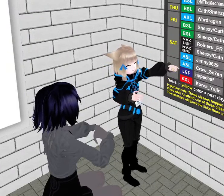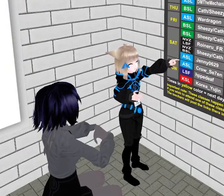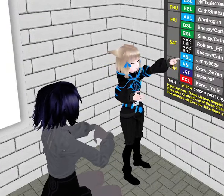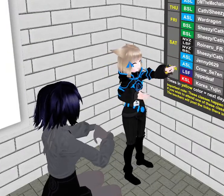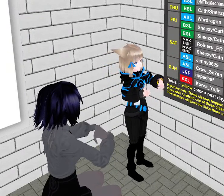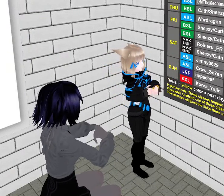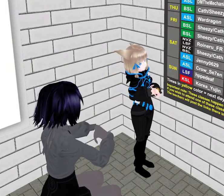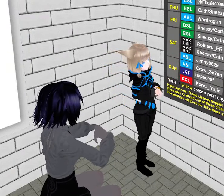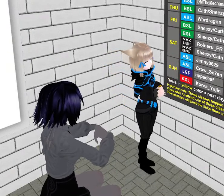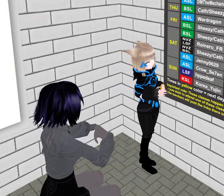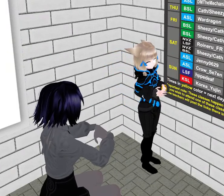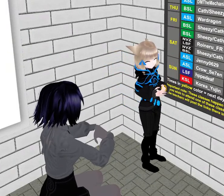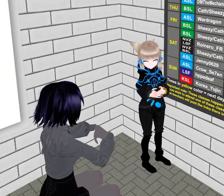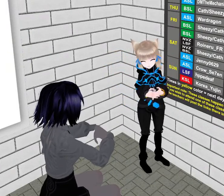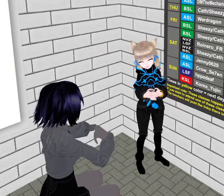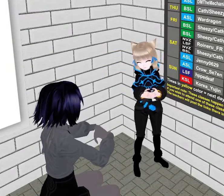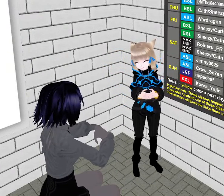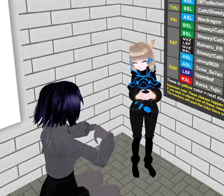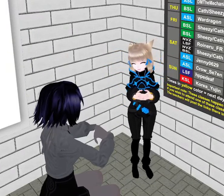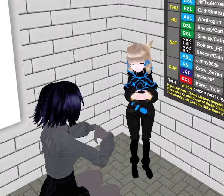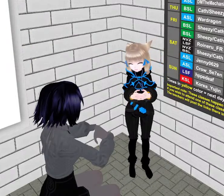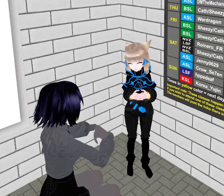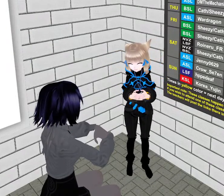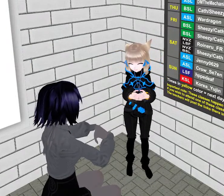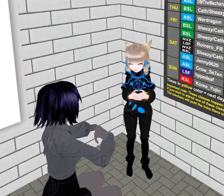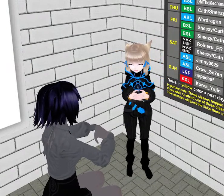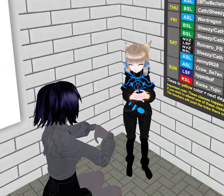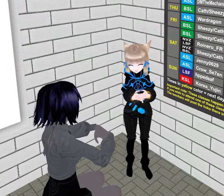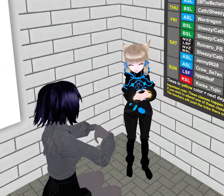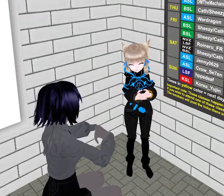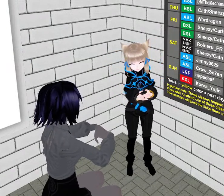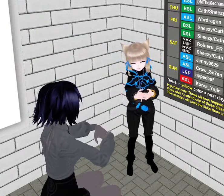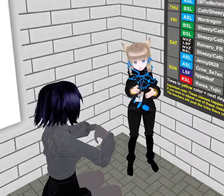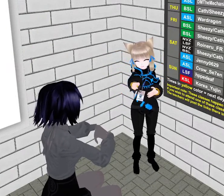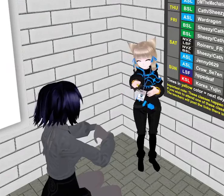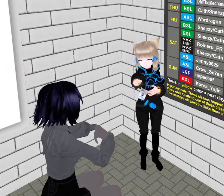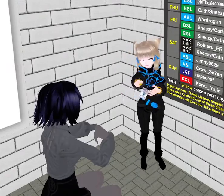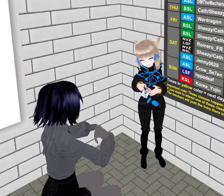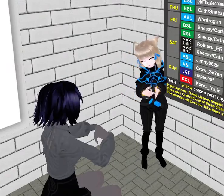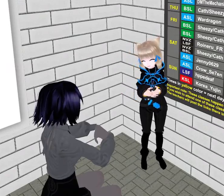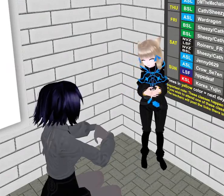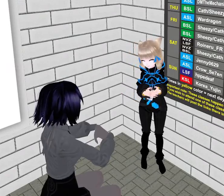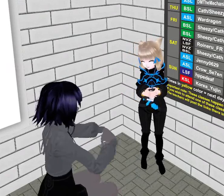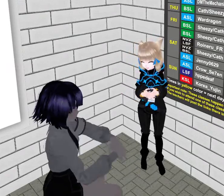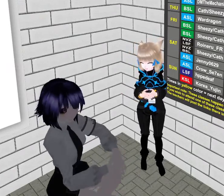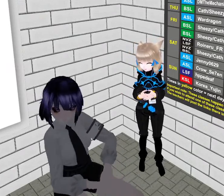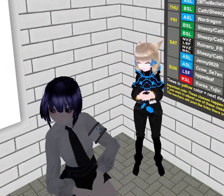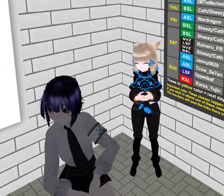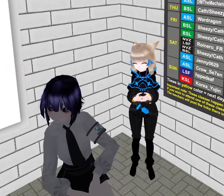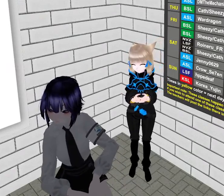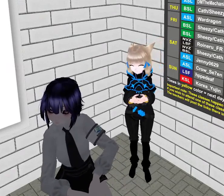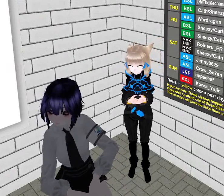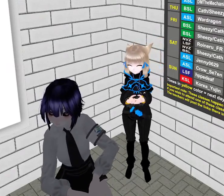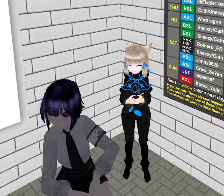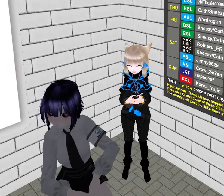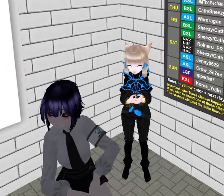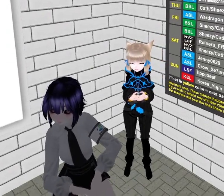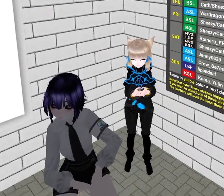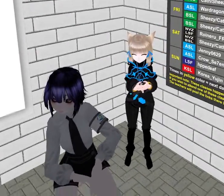much. Maybe Cheesy. You're going to do the F I don't really go to Cheesy's classes too much, but as you can hear that she's talking over there. Okay. On